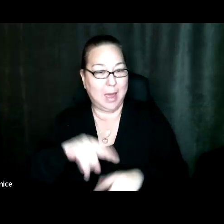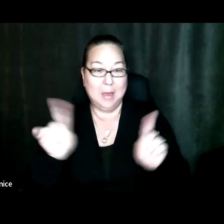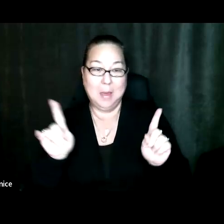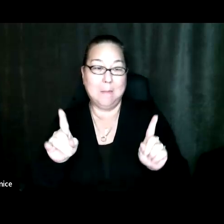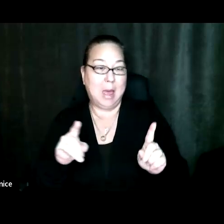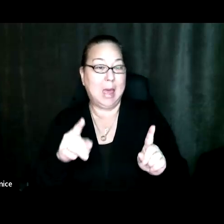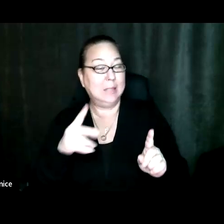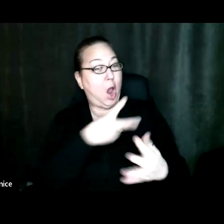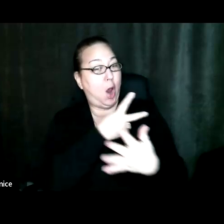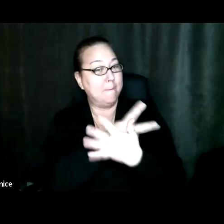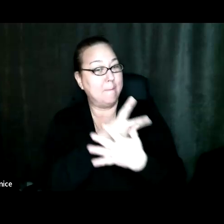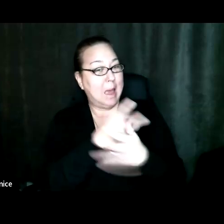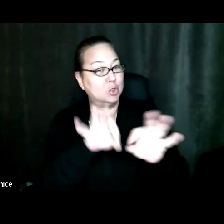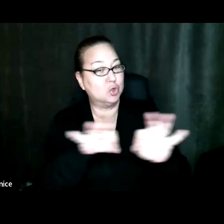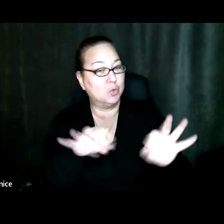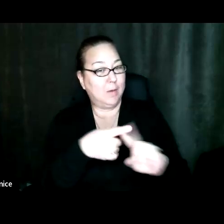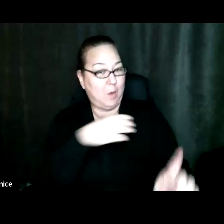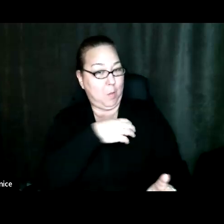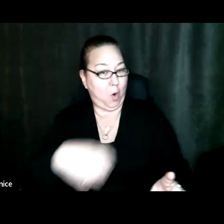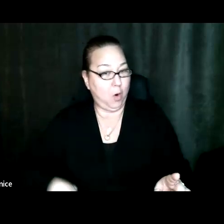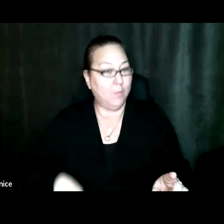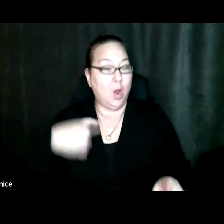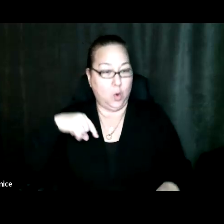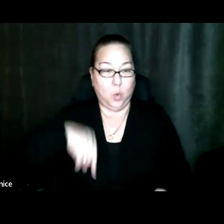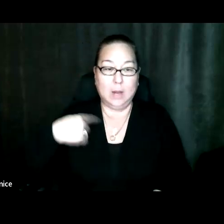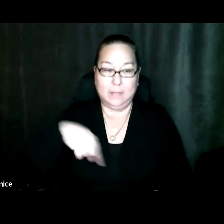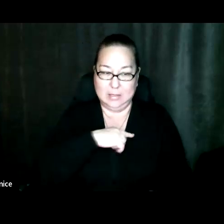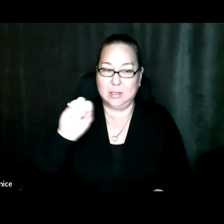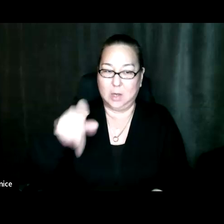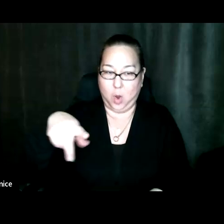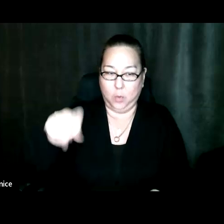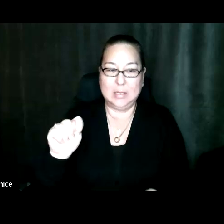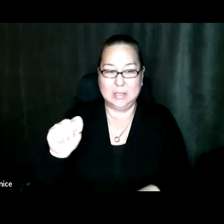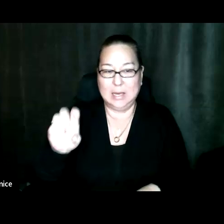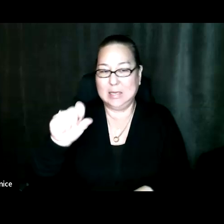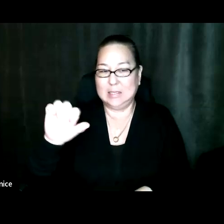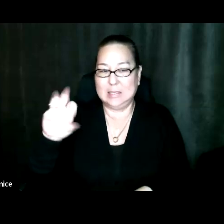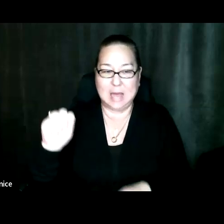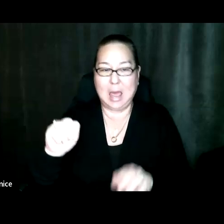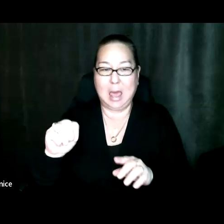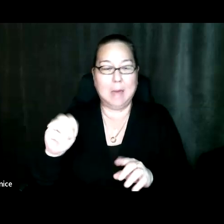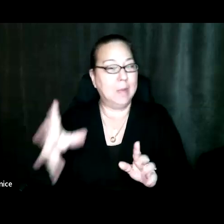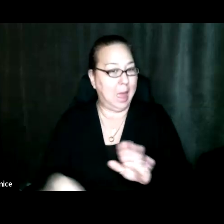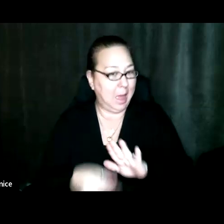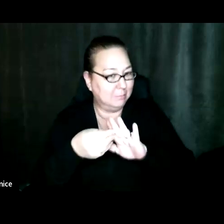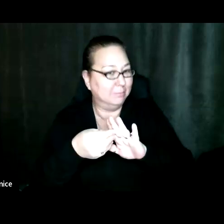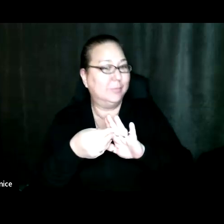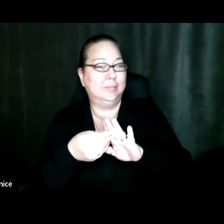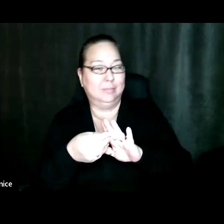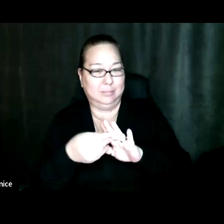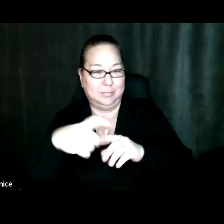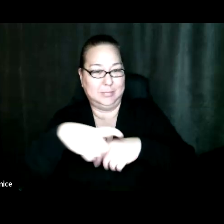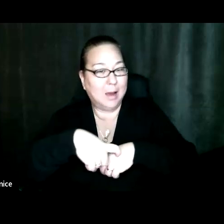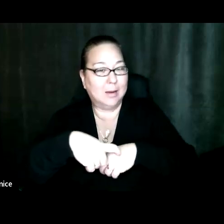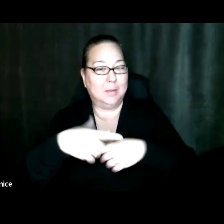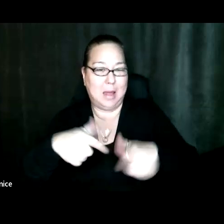extension, allowing us to work without work sponsorship for 2 more years if our employer, in this case, the City of Boston, is